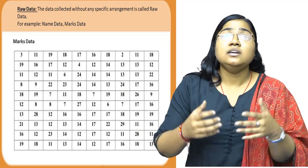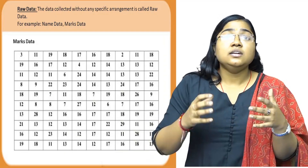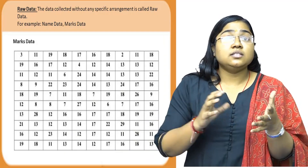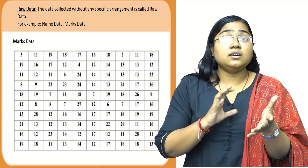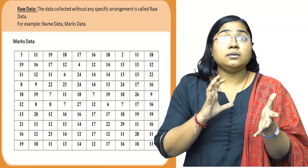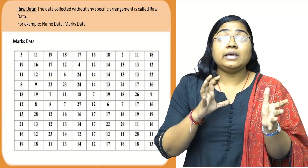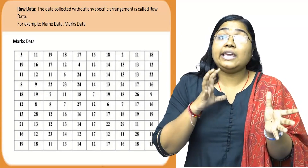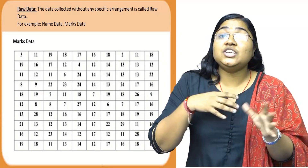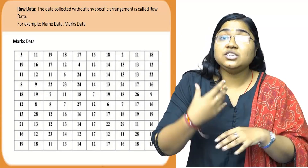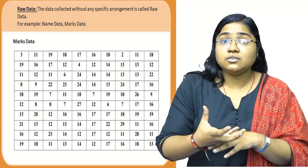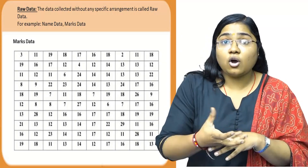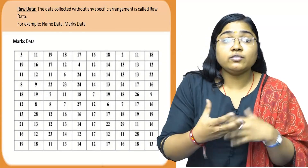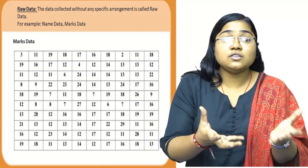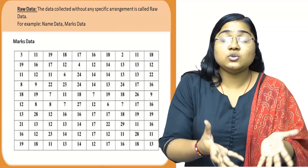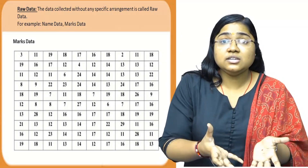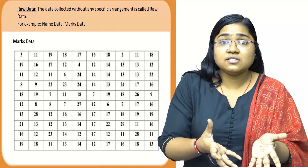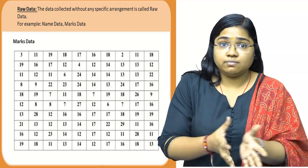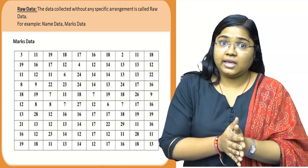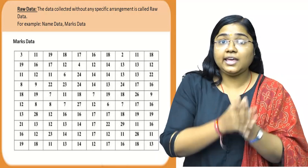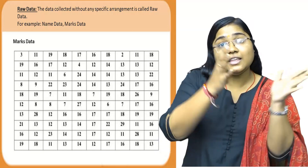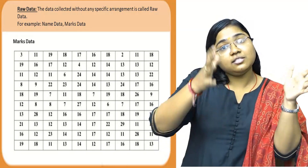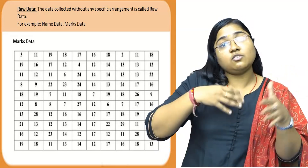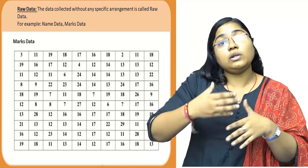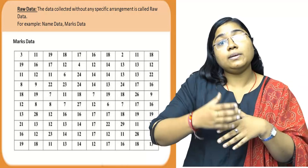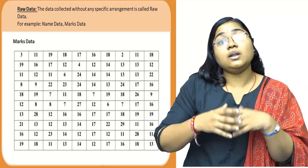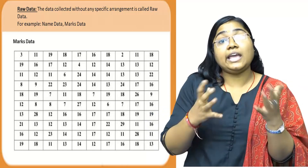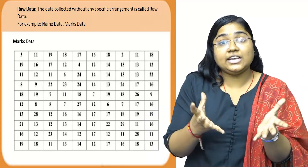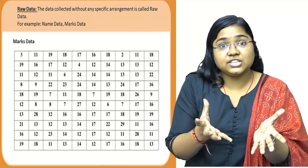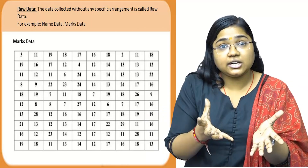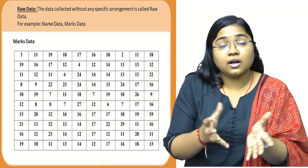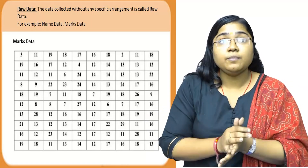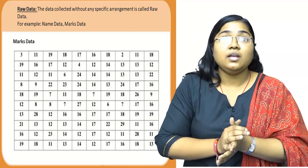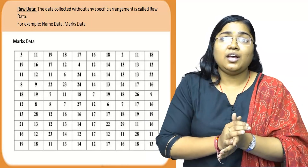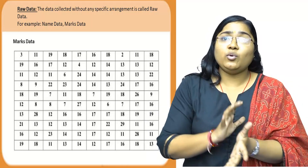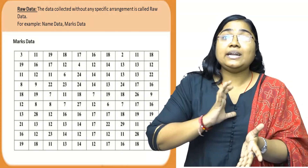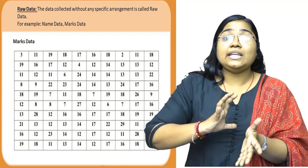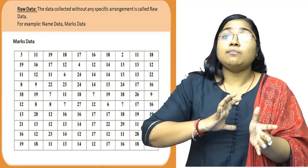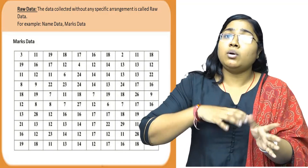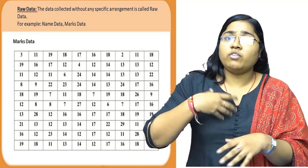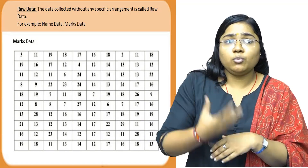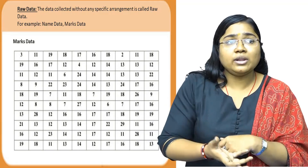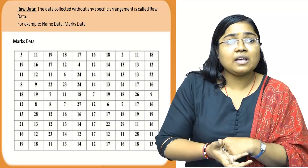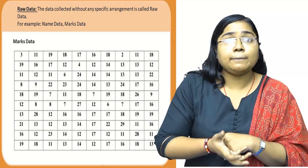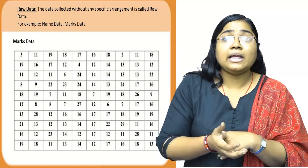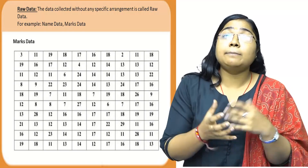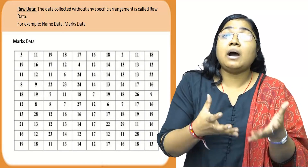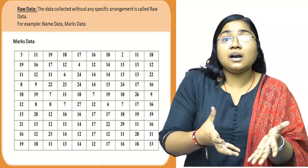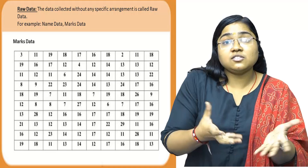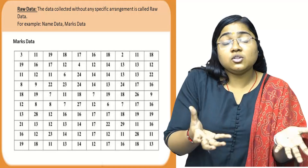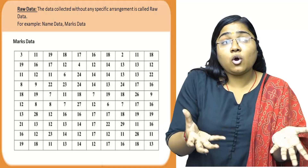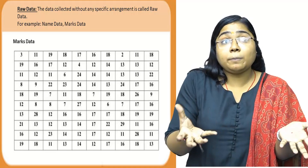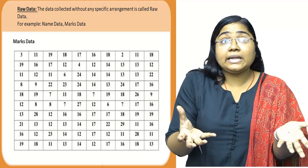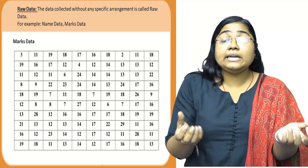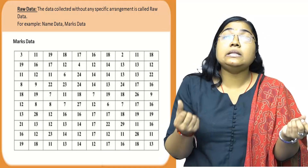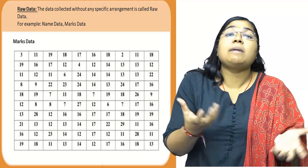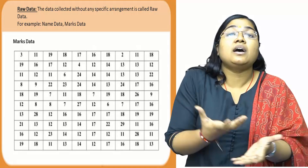take, the age of their students. This will be our age data. We can take one more example, like marks